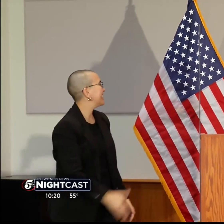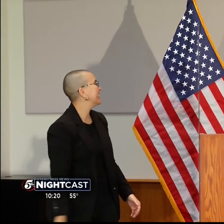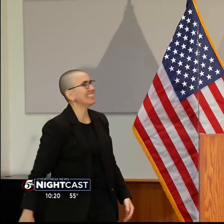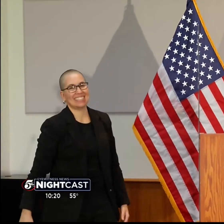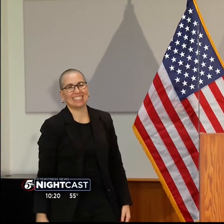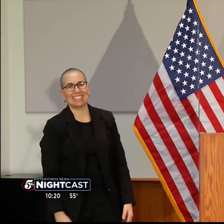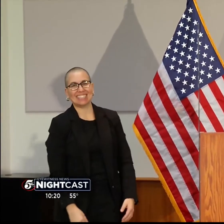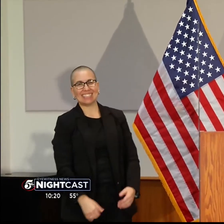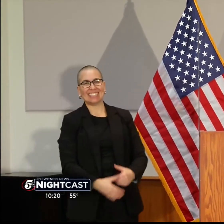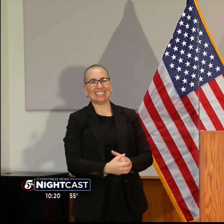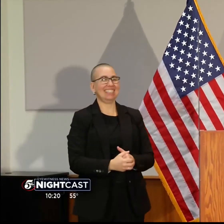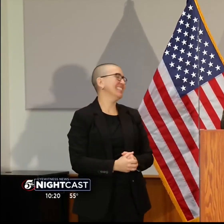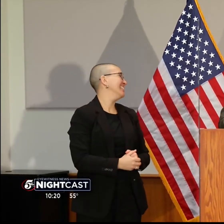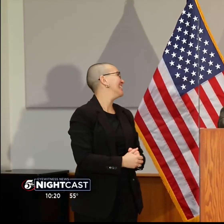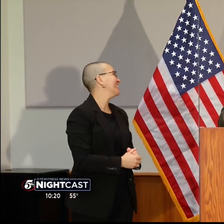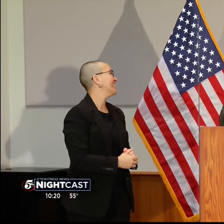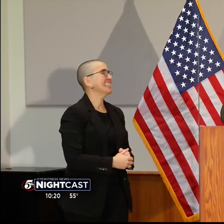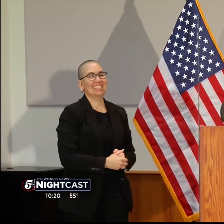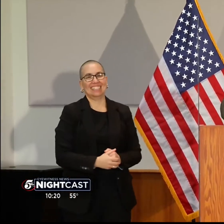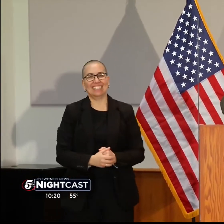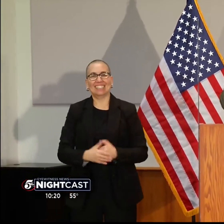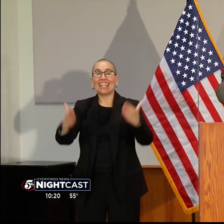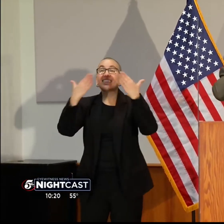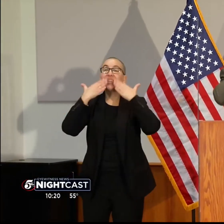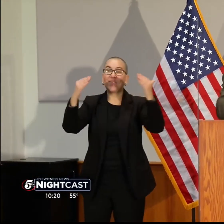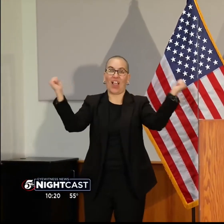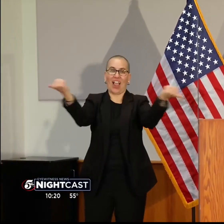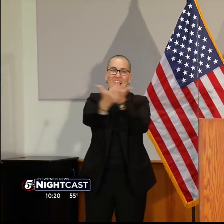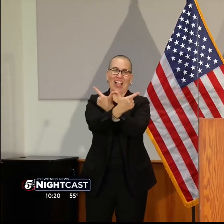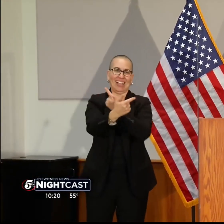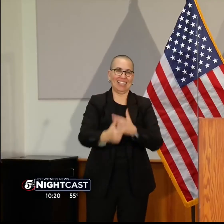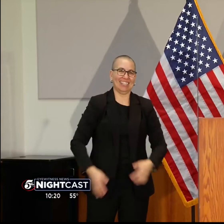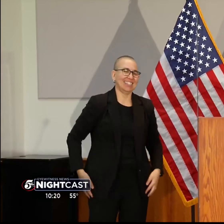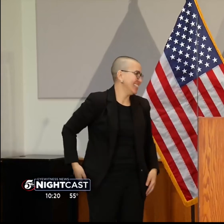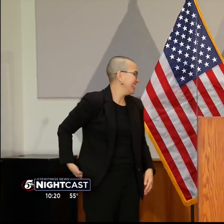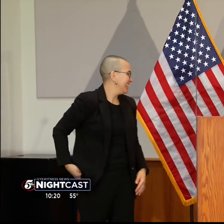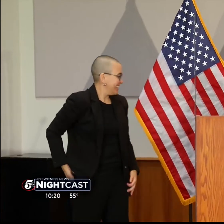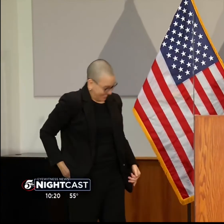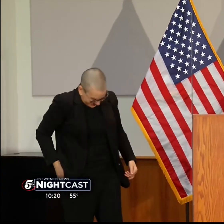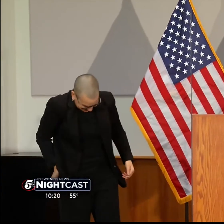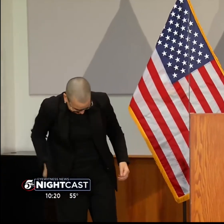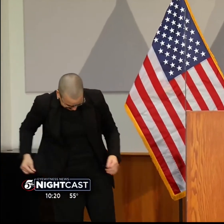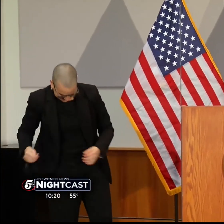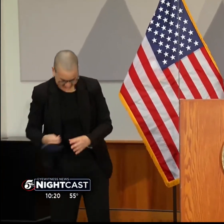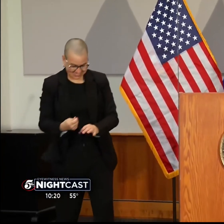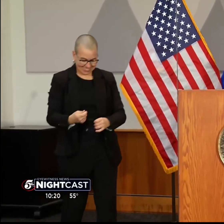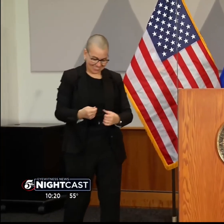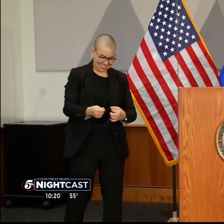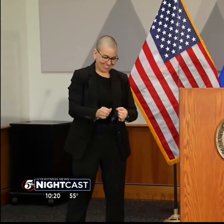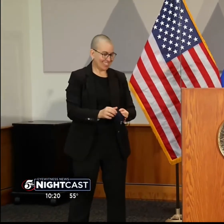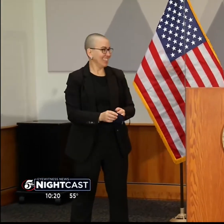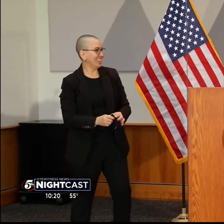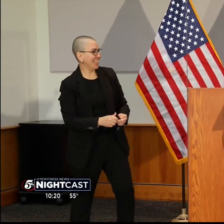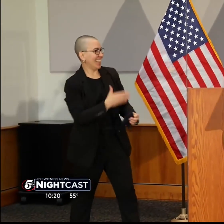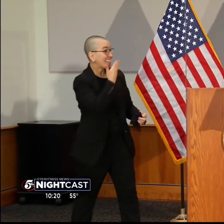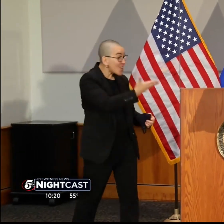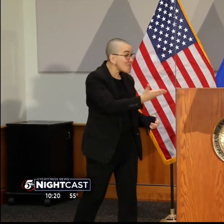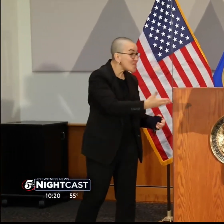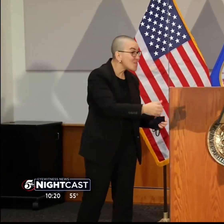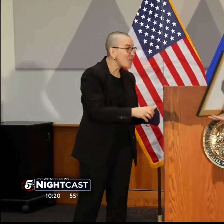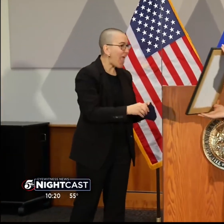Congratulations. Totally unexpected. Amazing. Really, I was in shock. At the